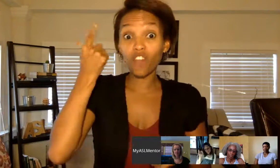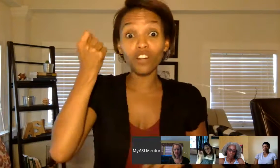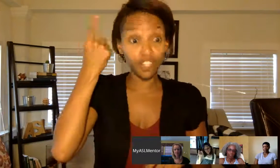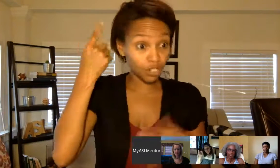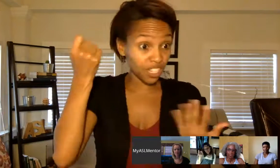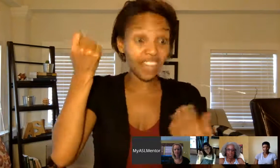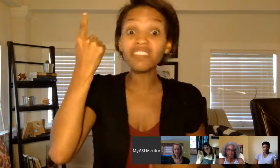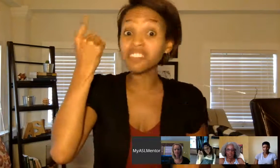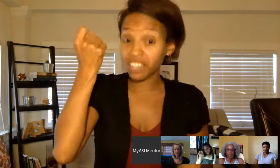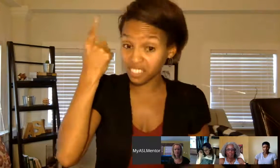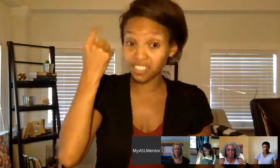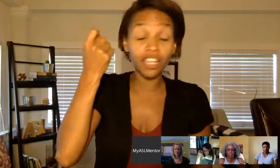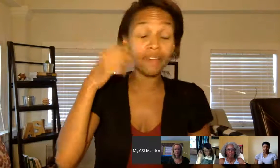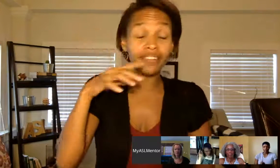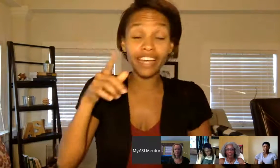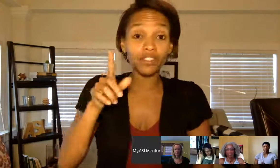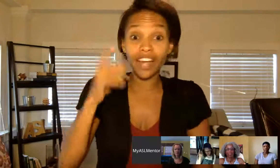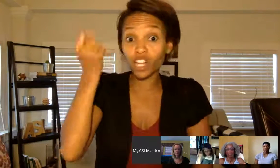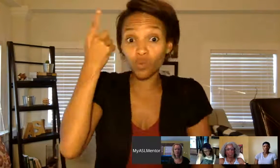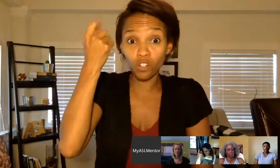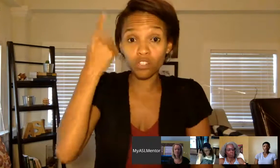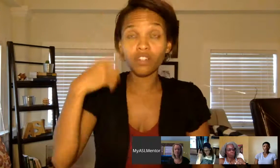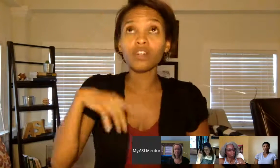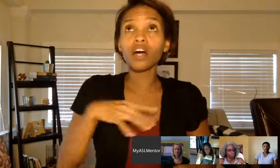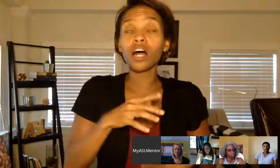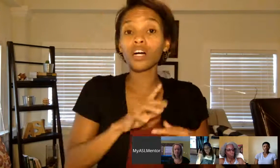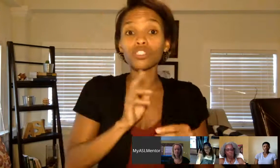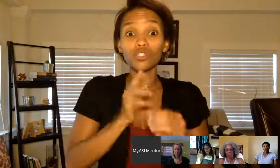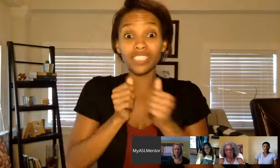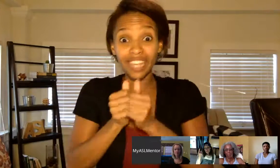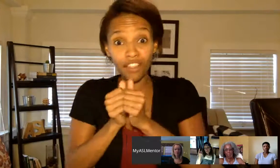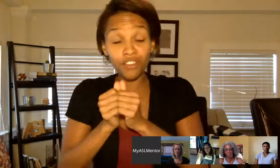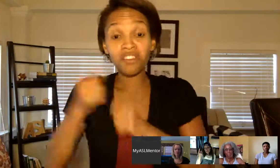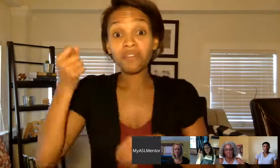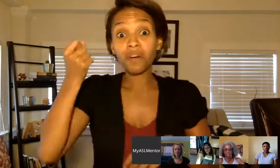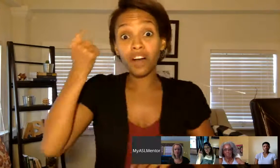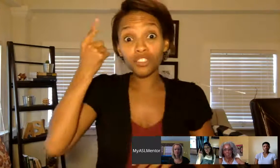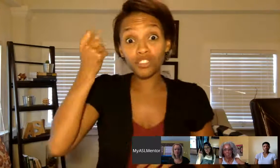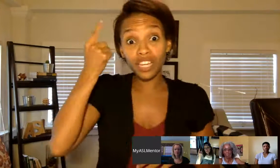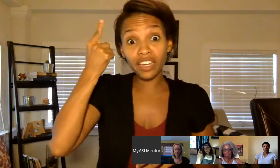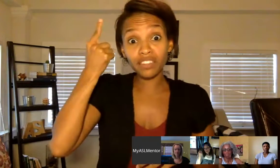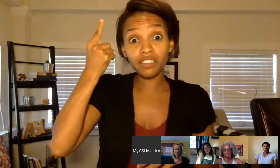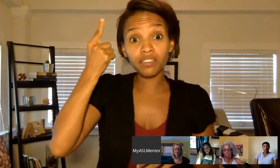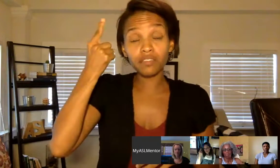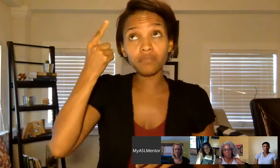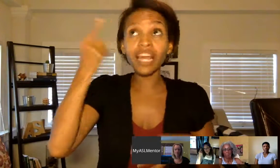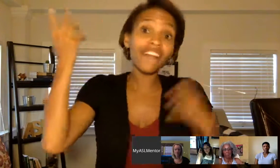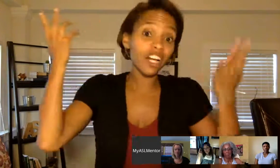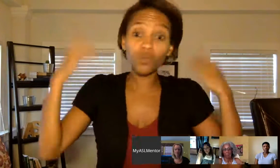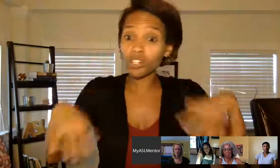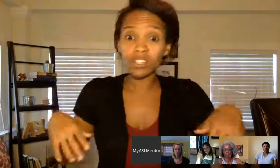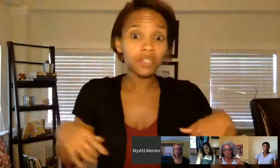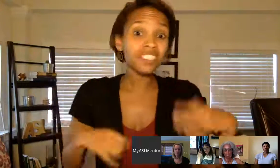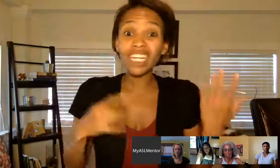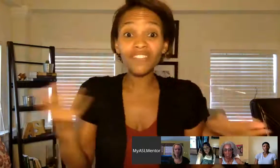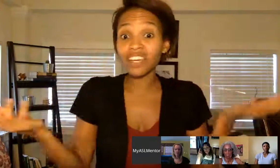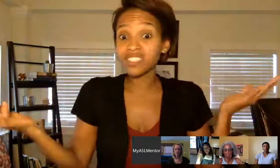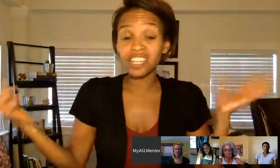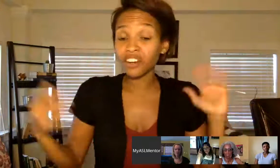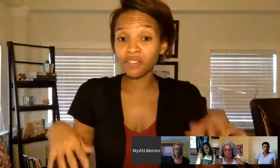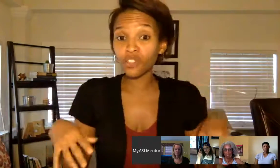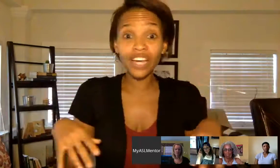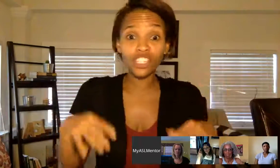Okay, understand. It's necessary. I mean, that could work together. Understand. Yeah, that could work. It's not